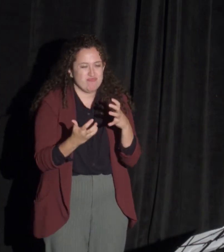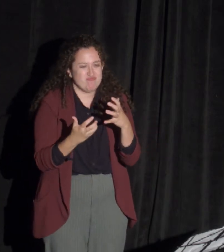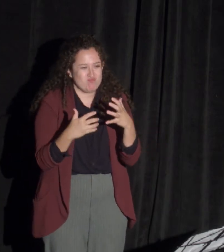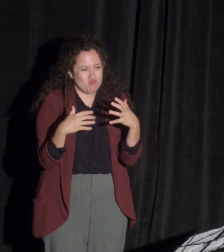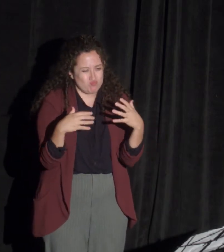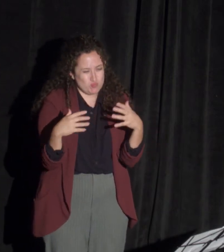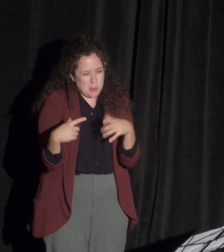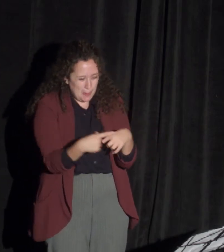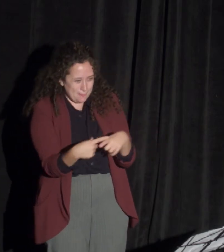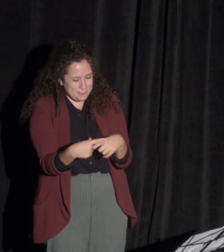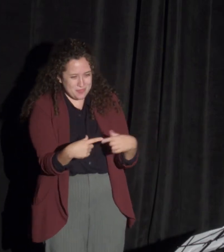empire.